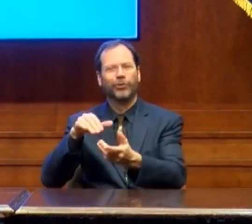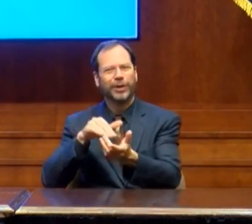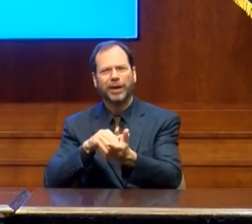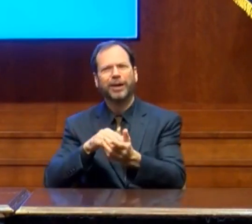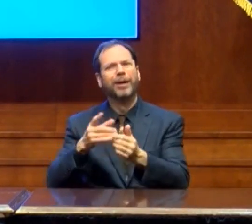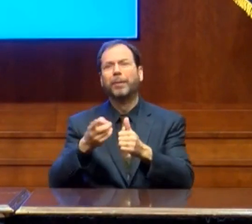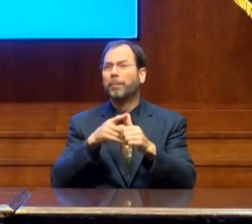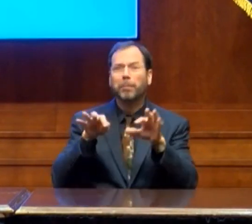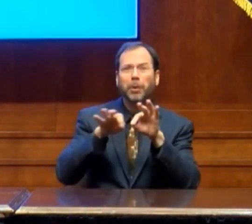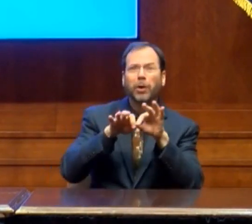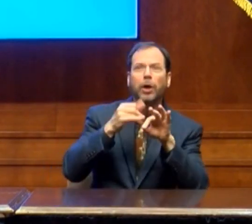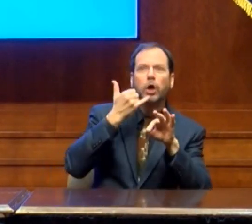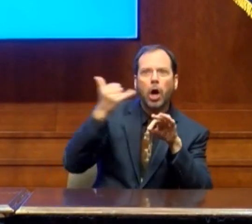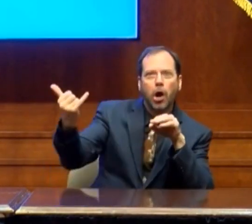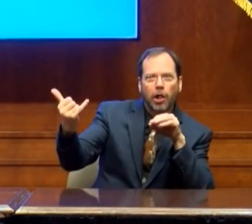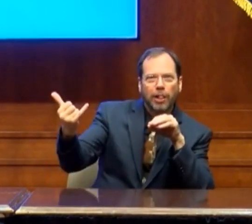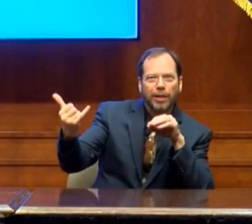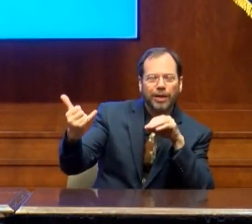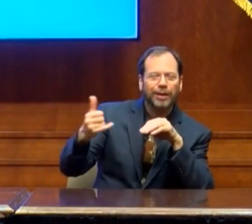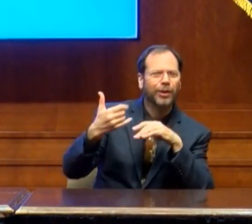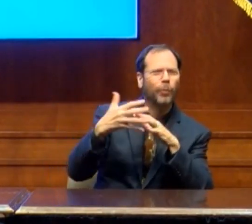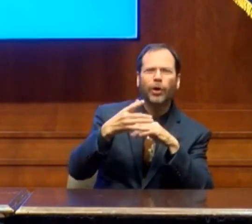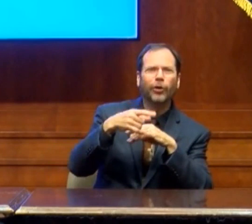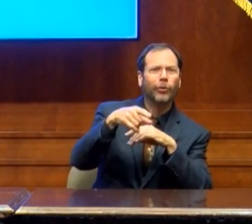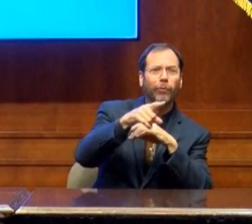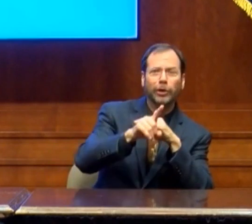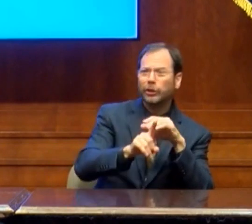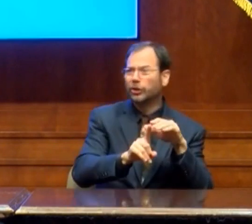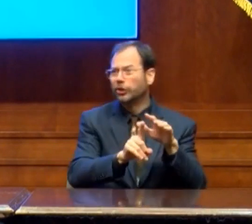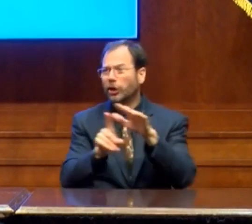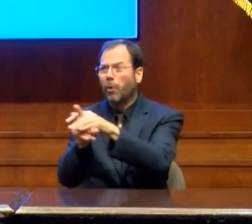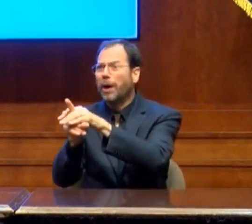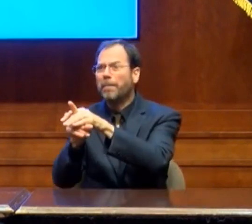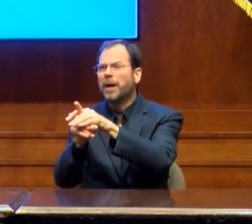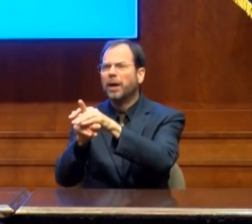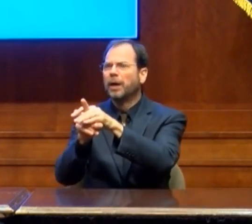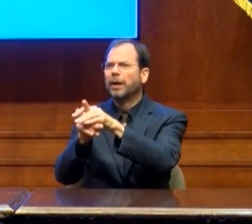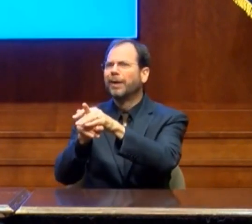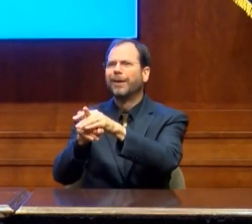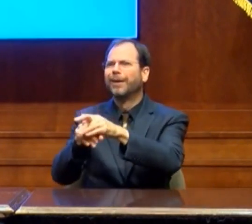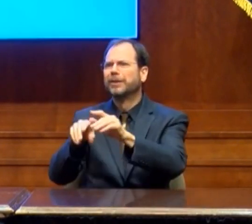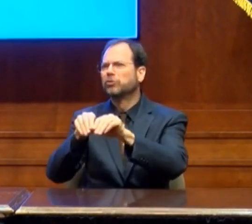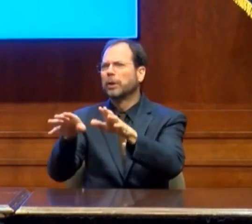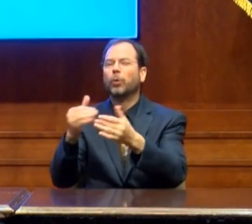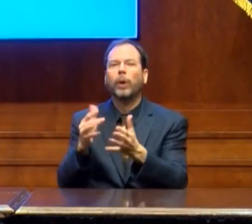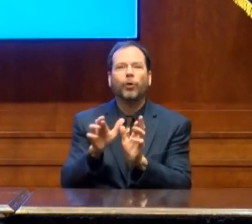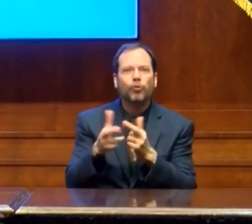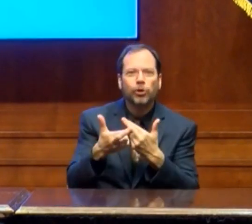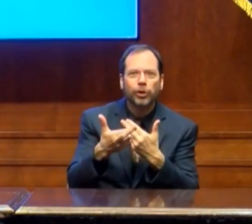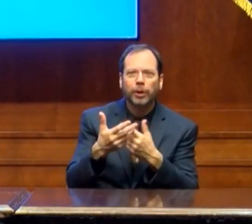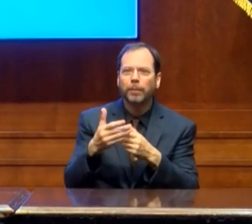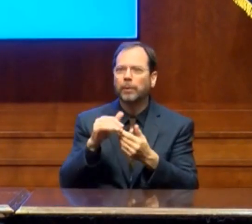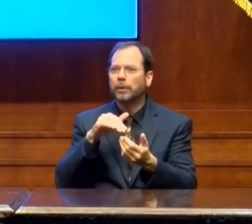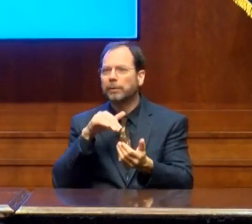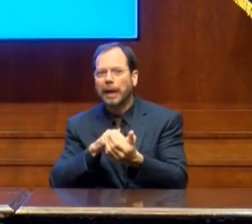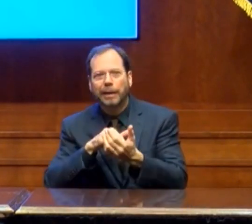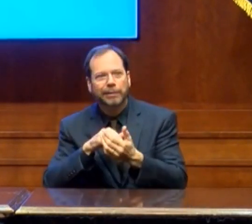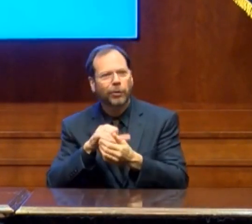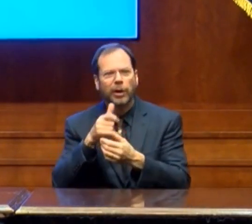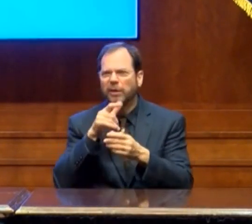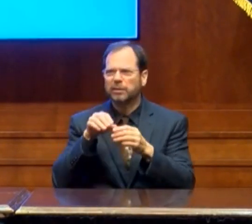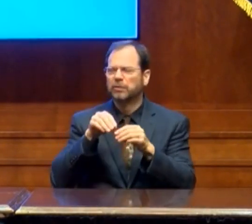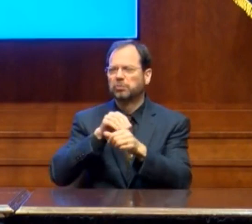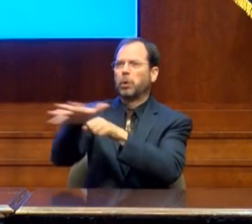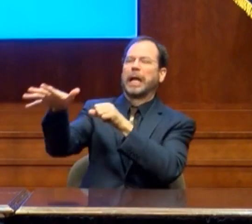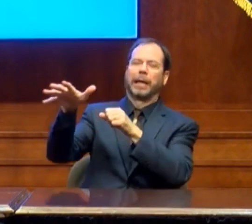Instead, call your doctor. They don't want anybody who may have COVID-19 infecting what could be a waiting room for either a doctor or